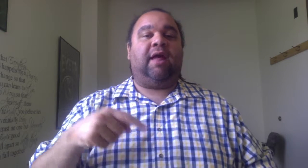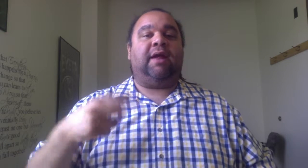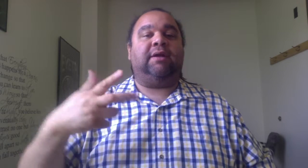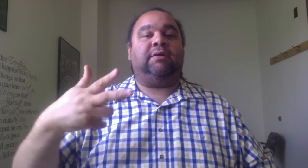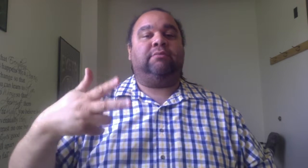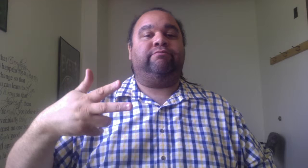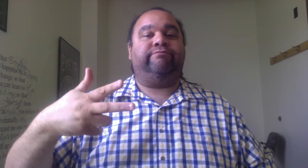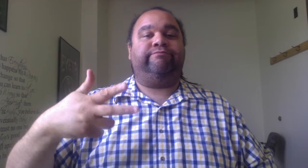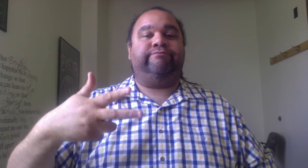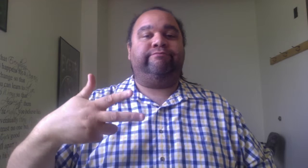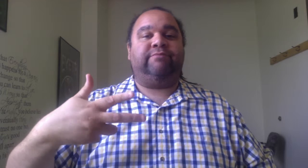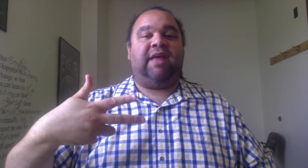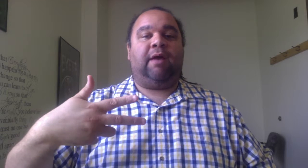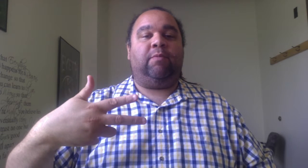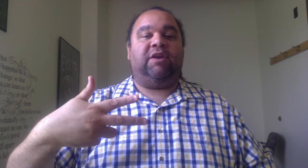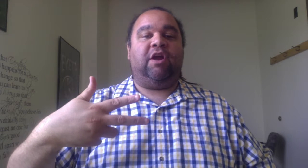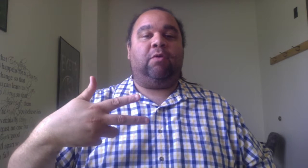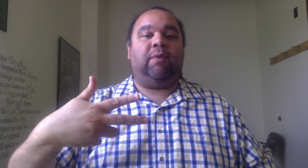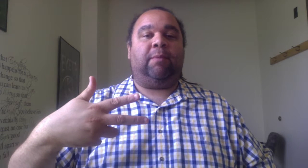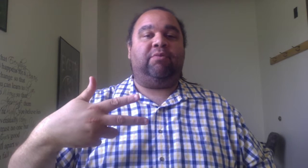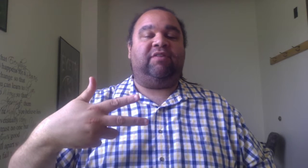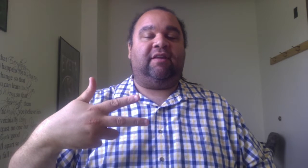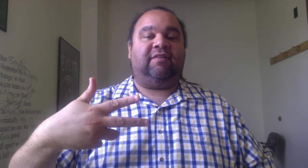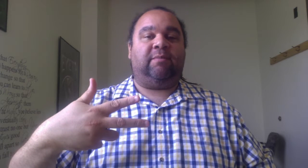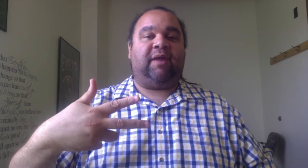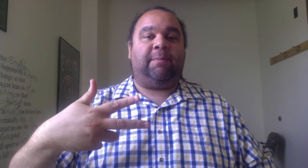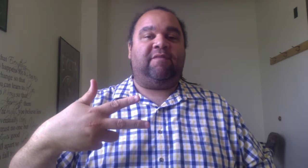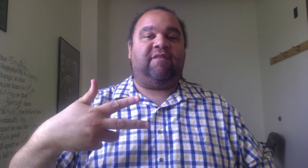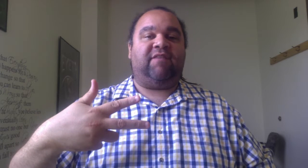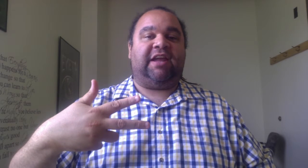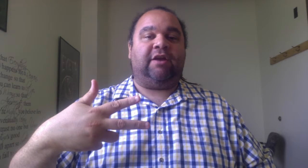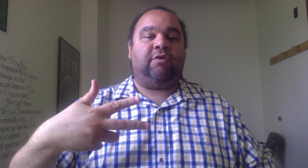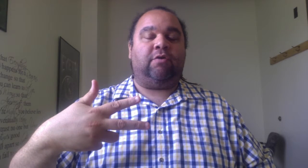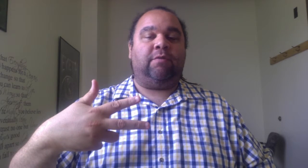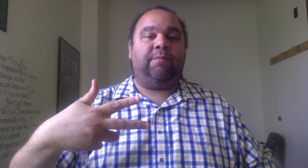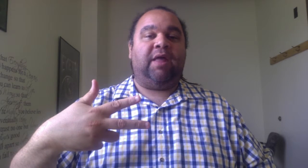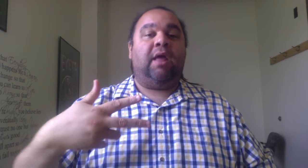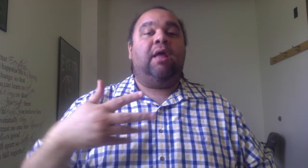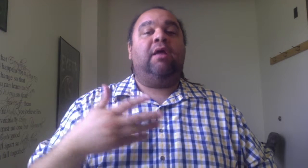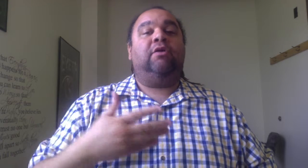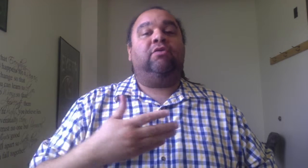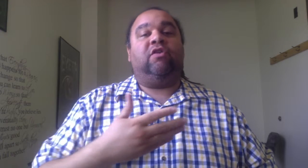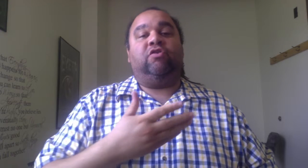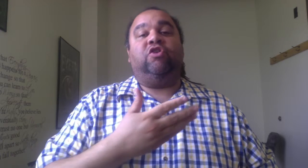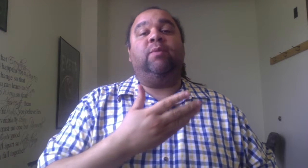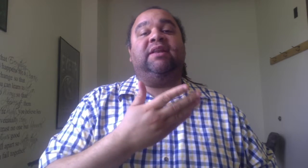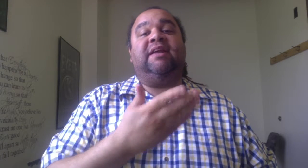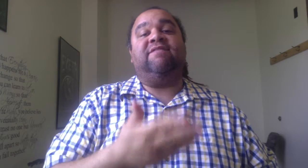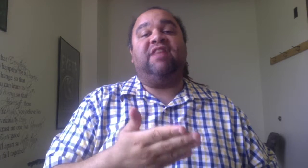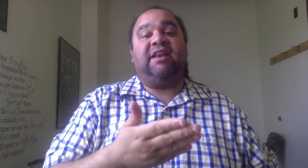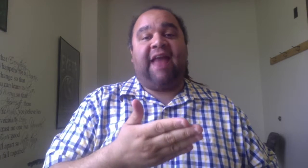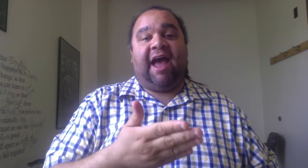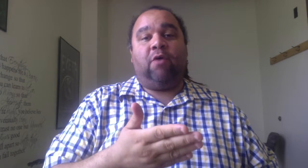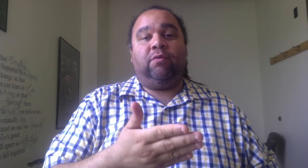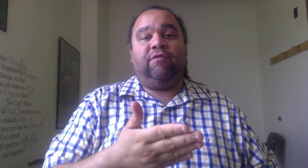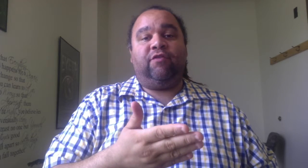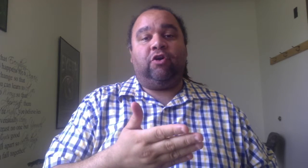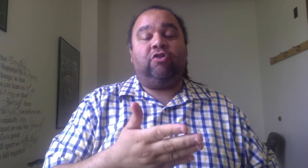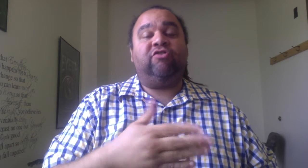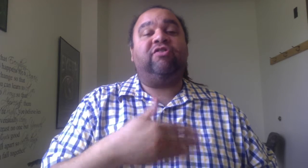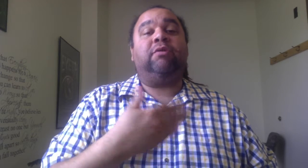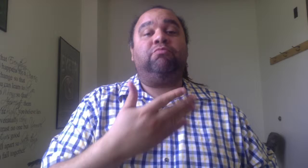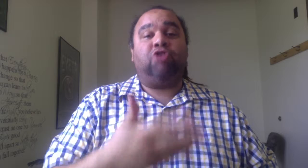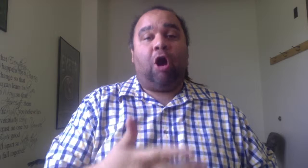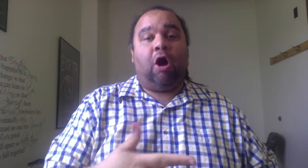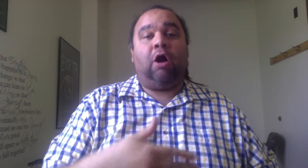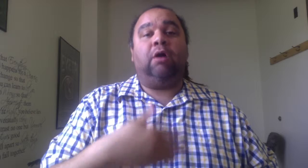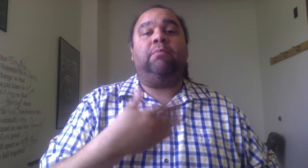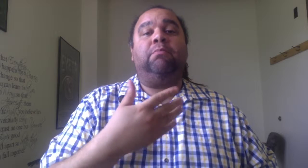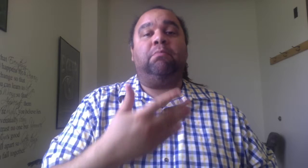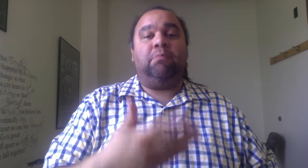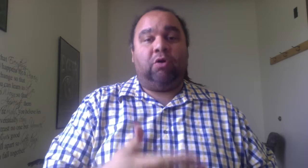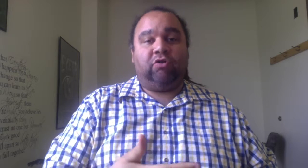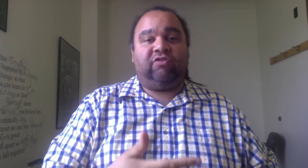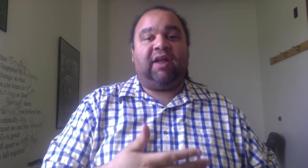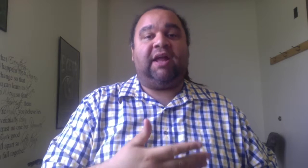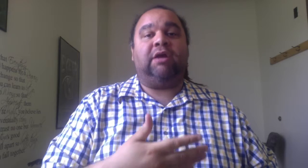like that we know represent some type of a vehicle. So you would give the noun first: car,